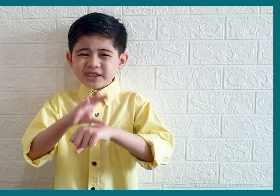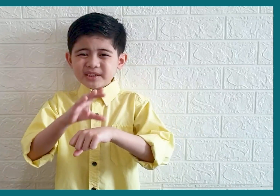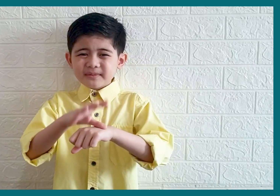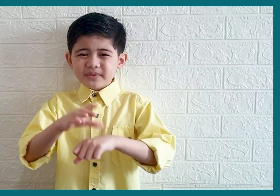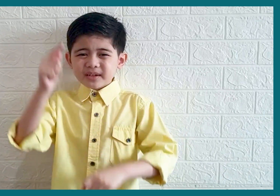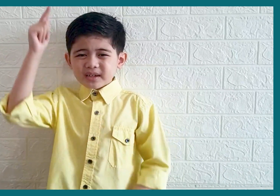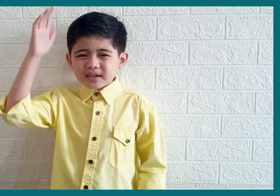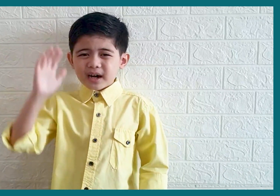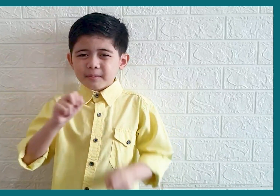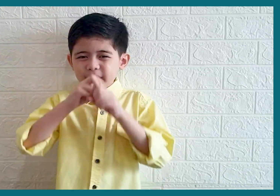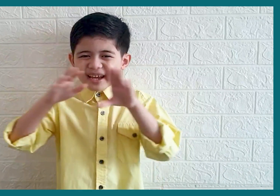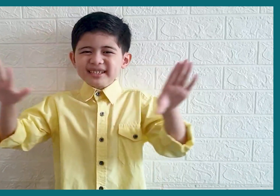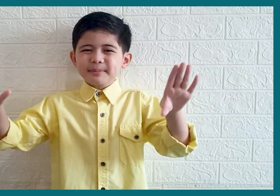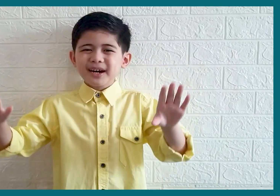God bless you